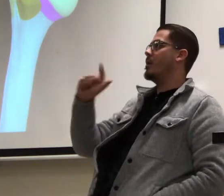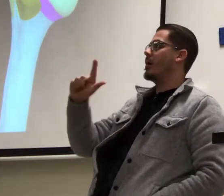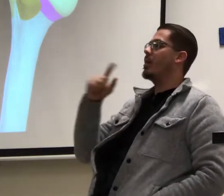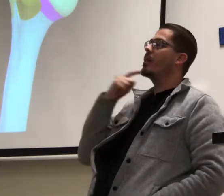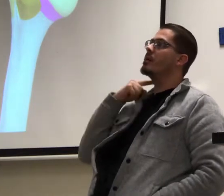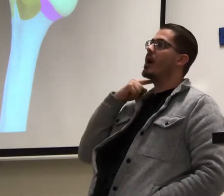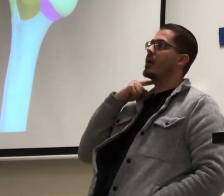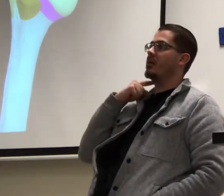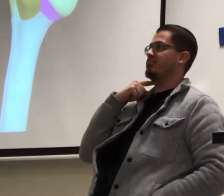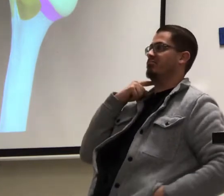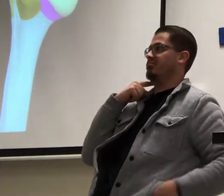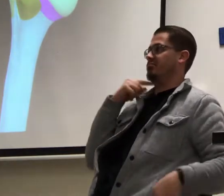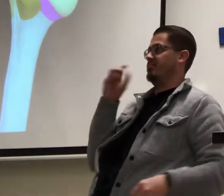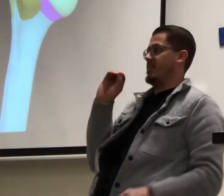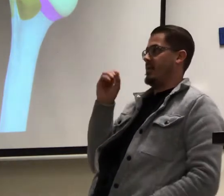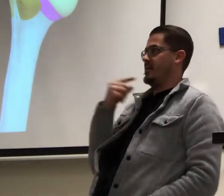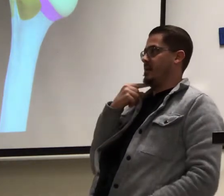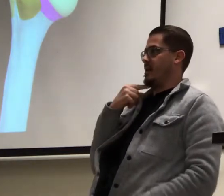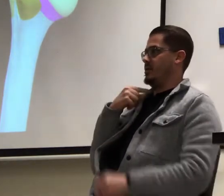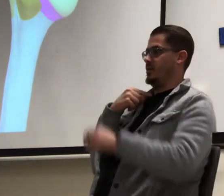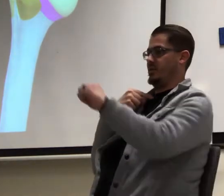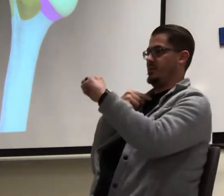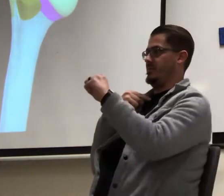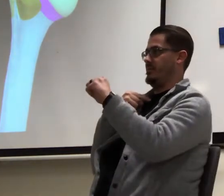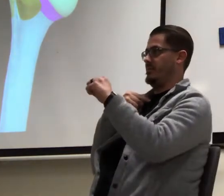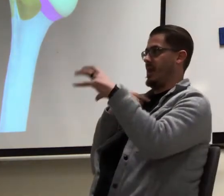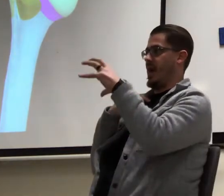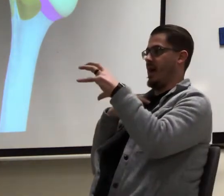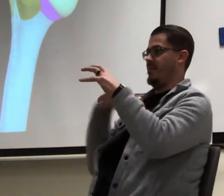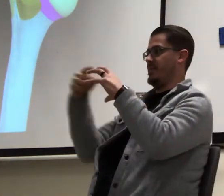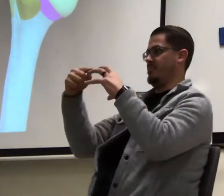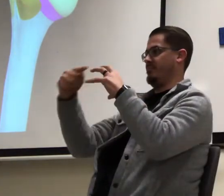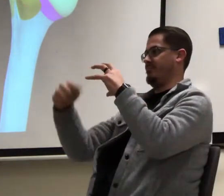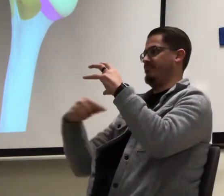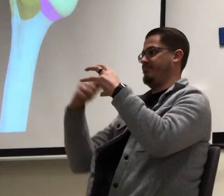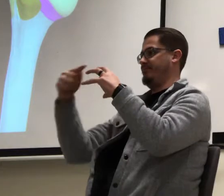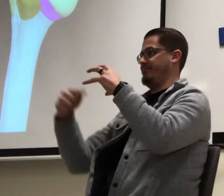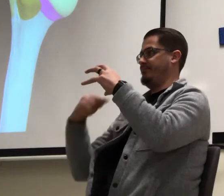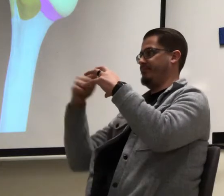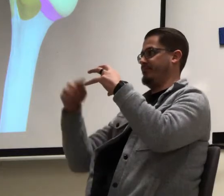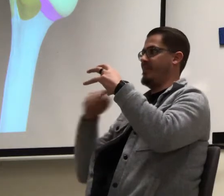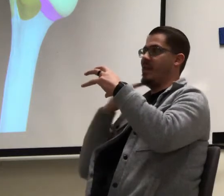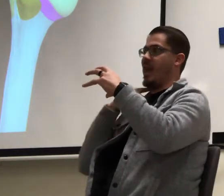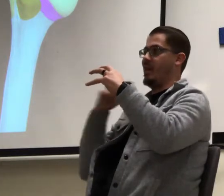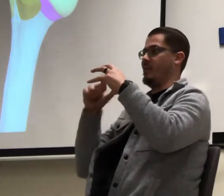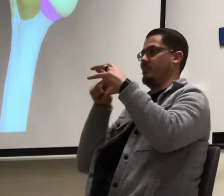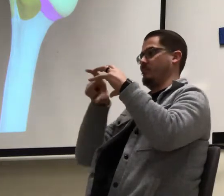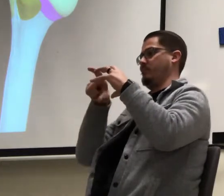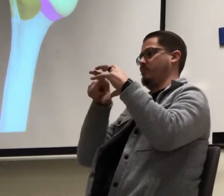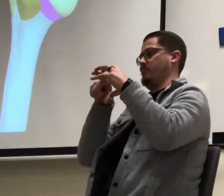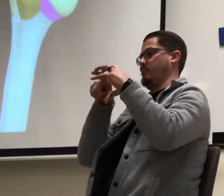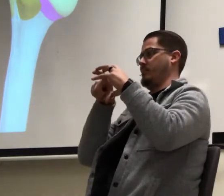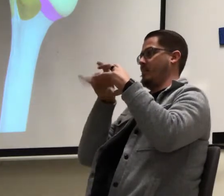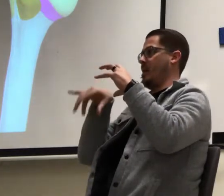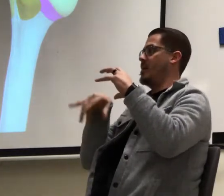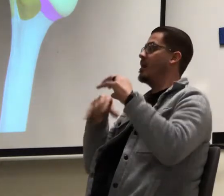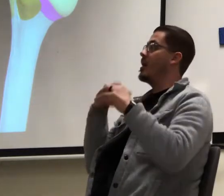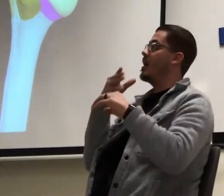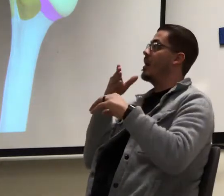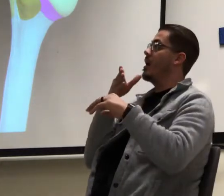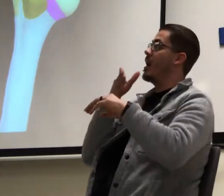there's nothing to say about it, it's the neck. It comes after the head. And after the anatomical